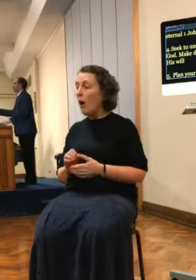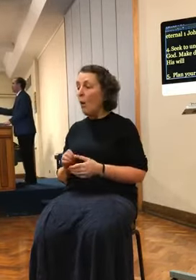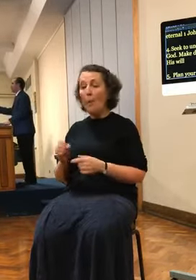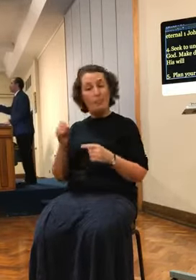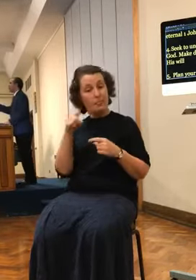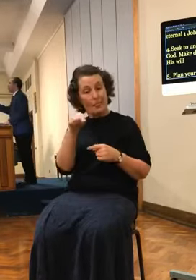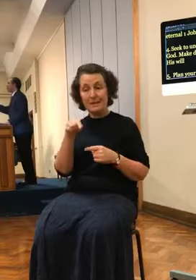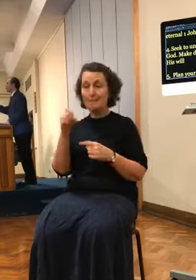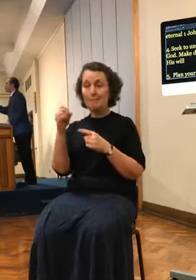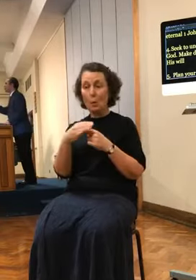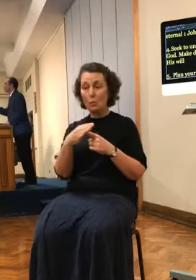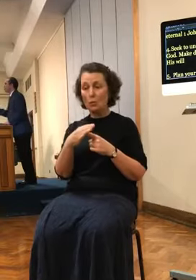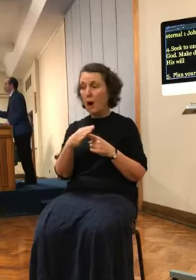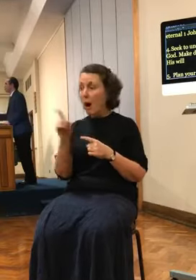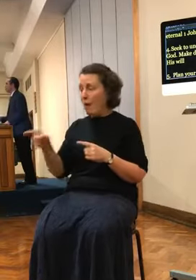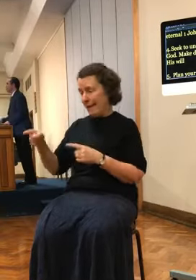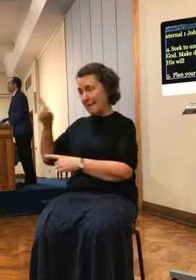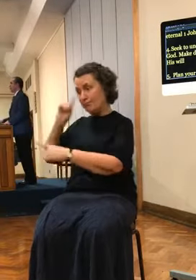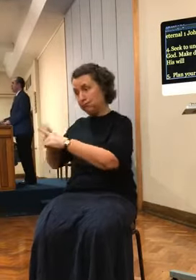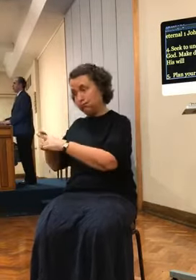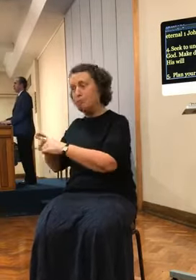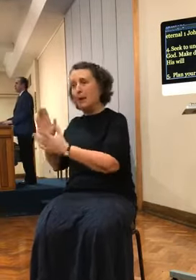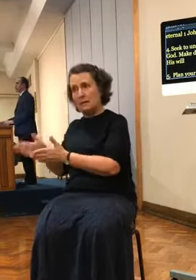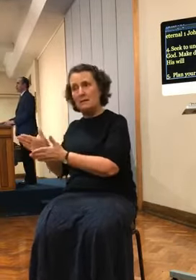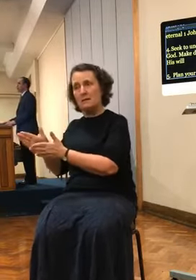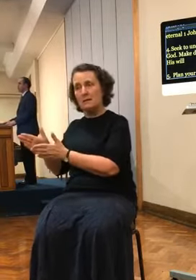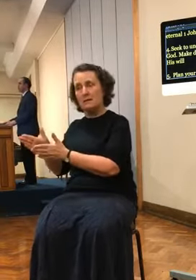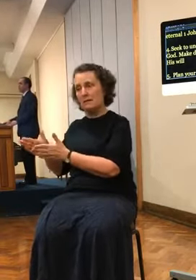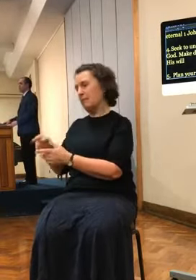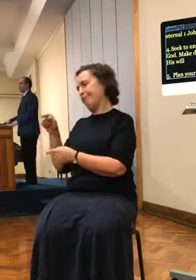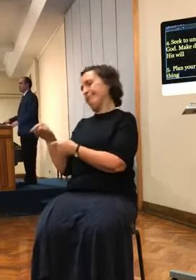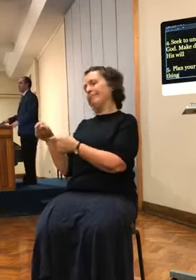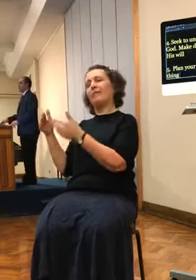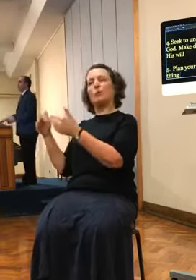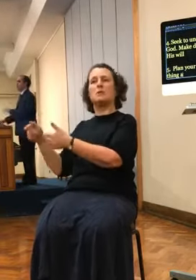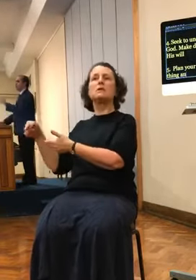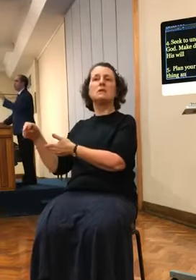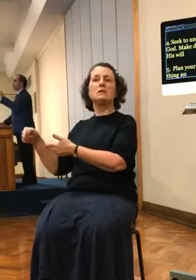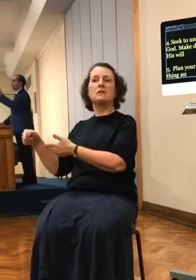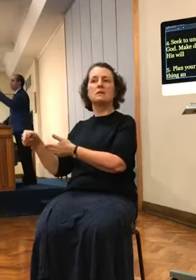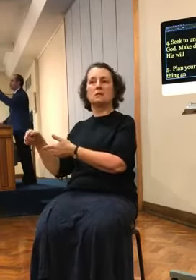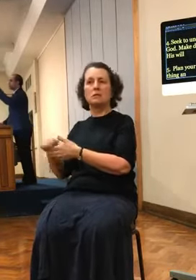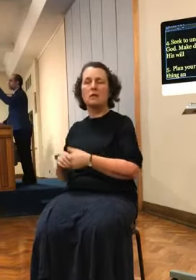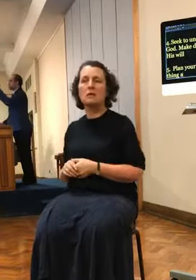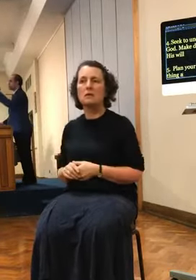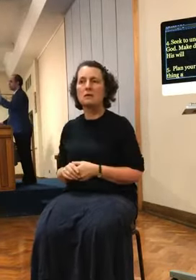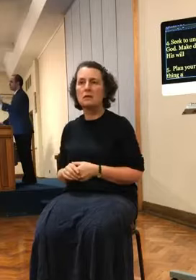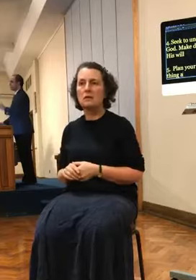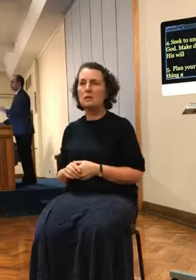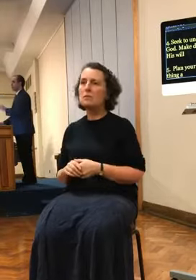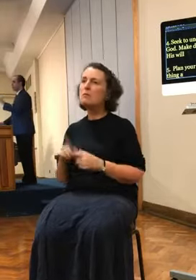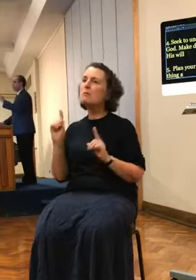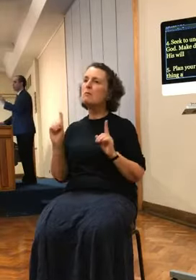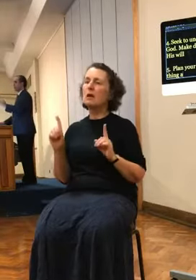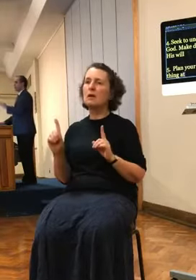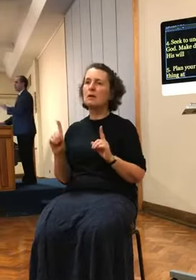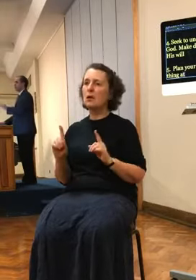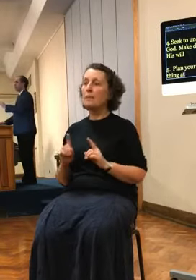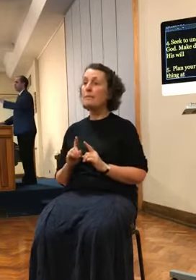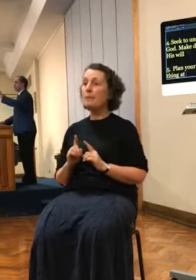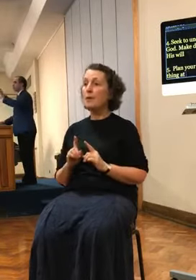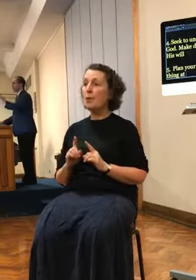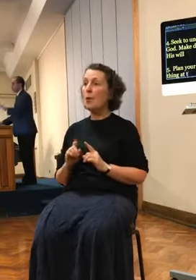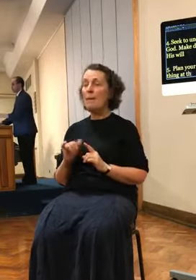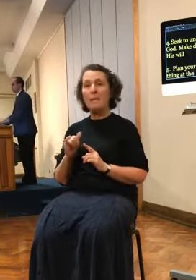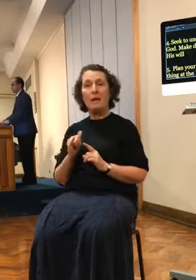I often say, don't read good books. Oh, I'm in trouble. Read only the best. Why?